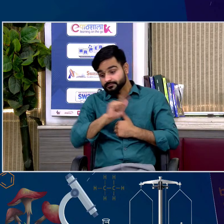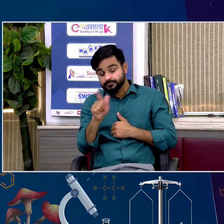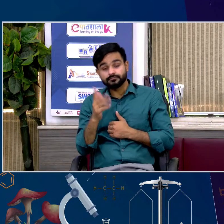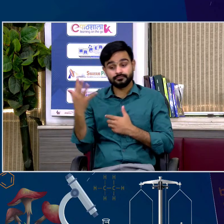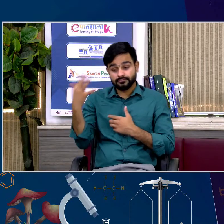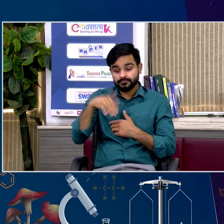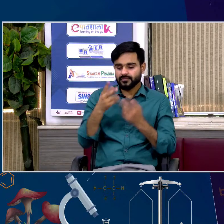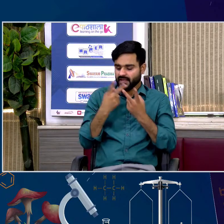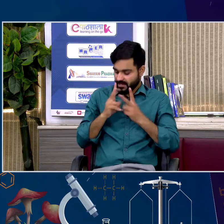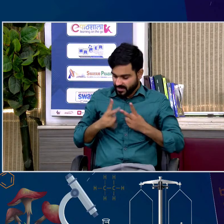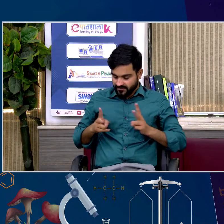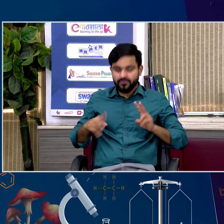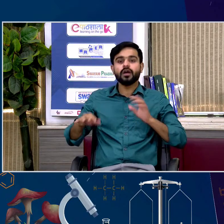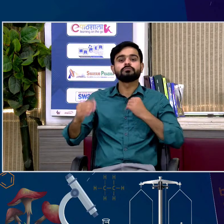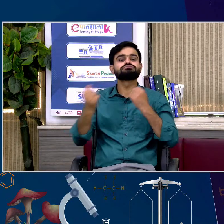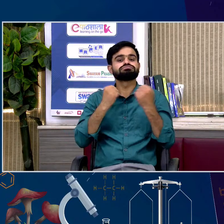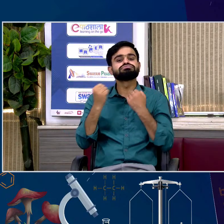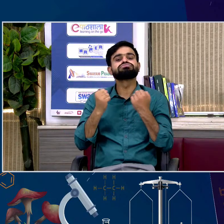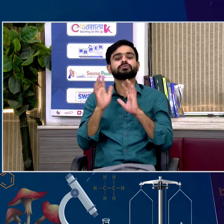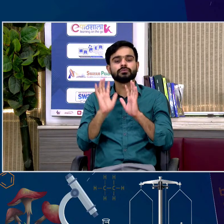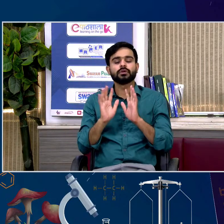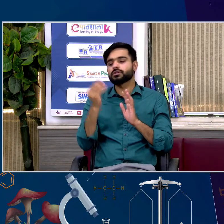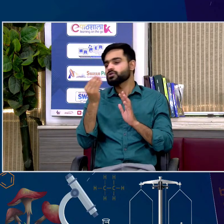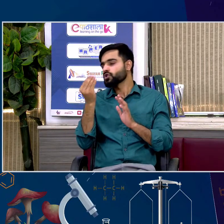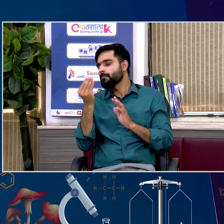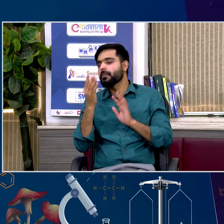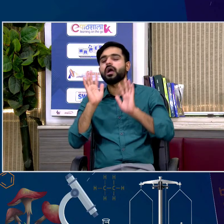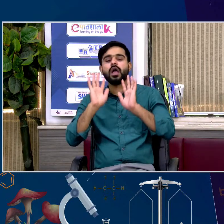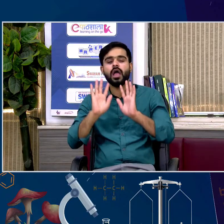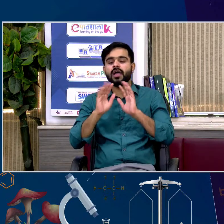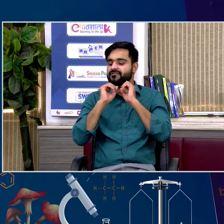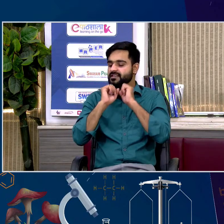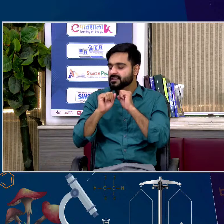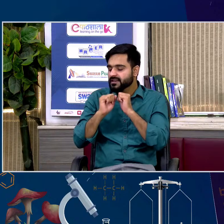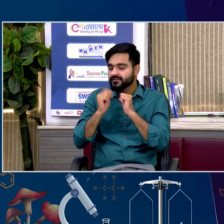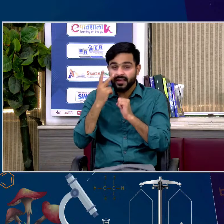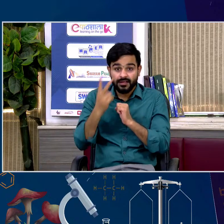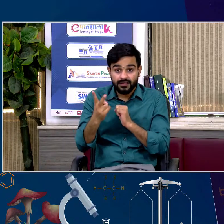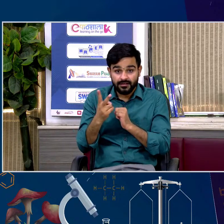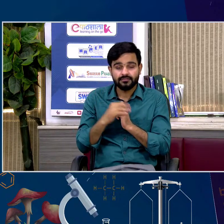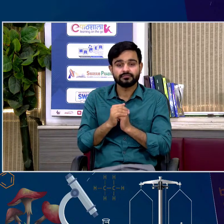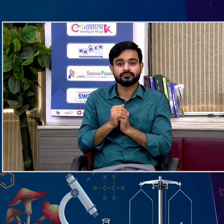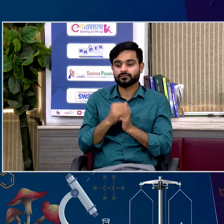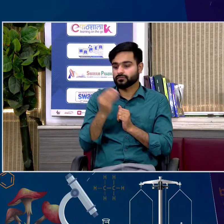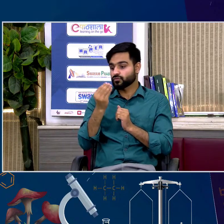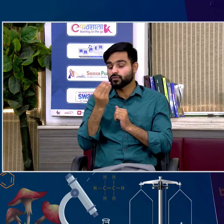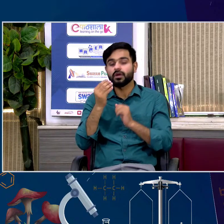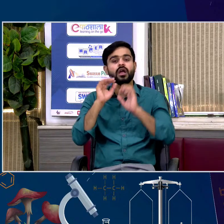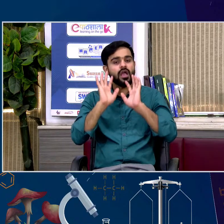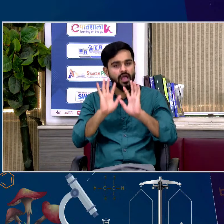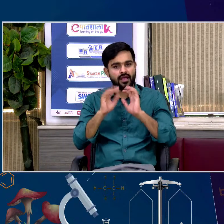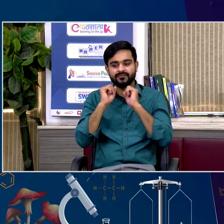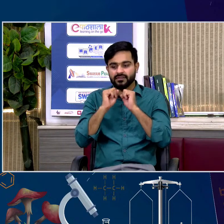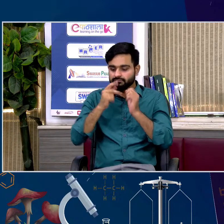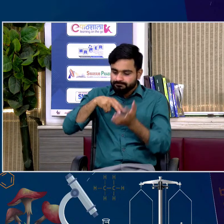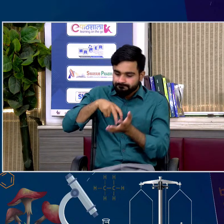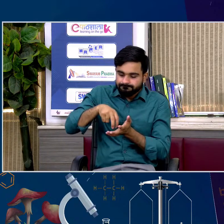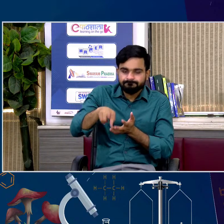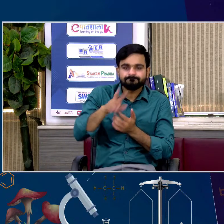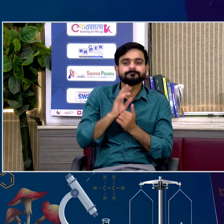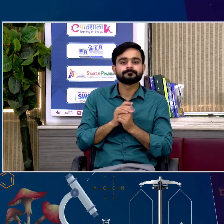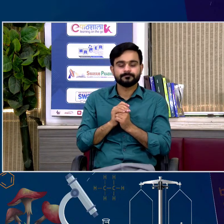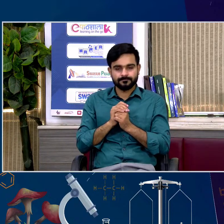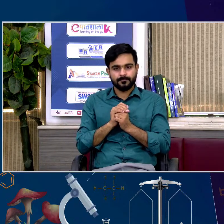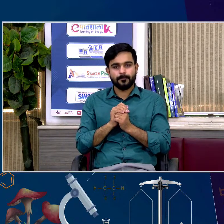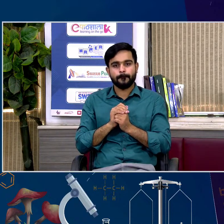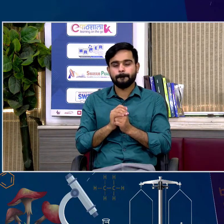in different shapes and sizes, and some of us may have difficulties in seeing, some of us may have difficulties in walking, some may have